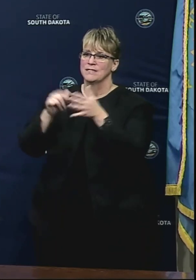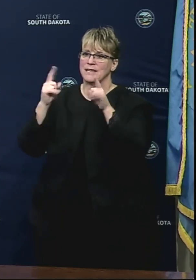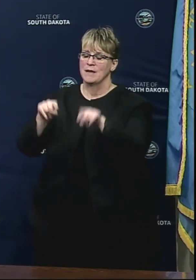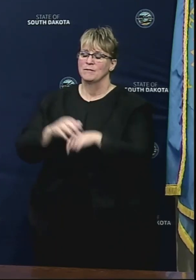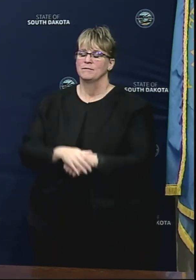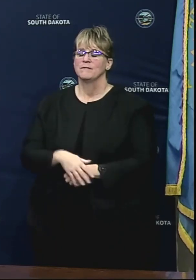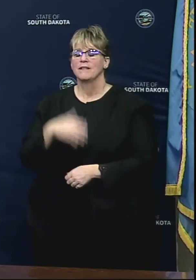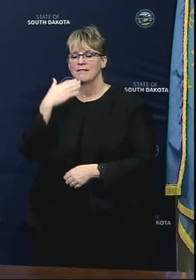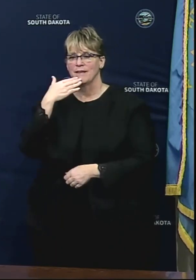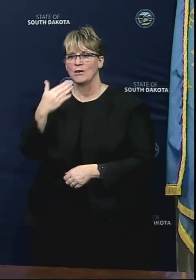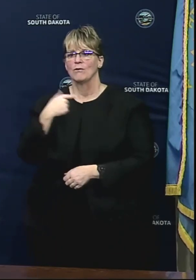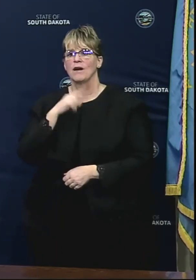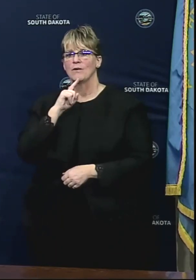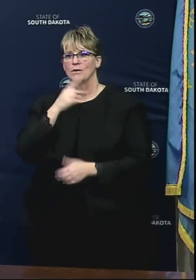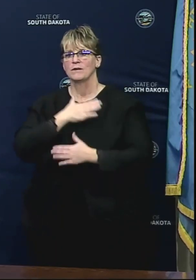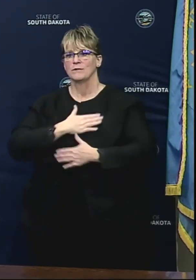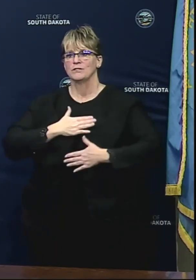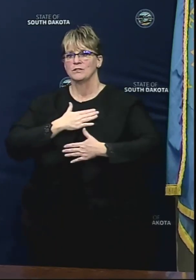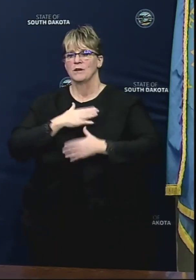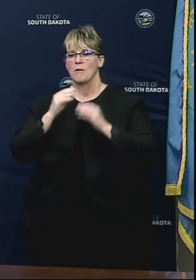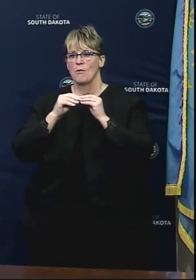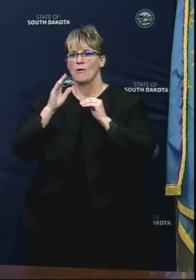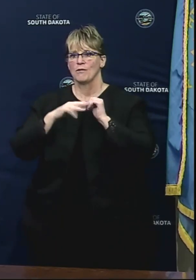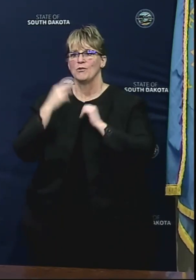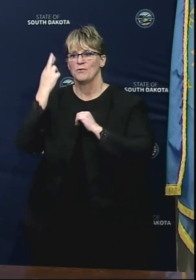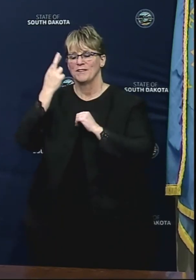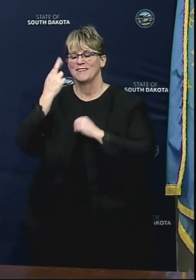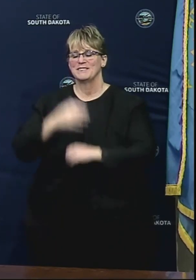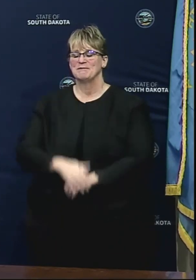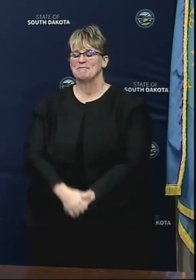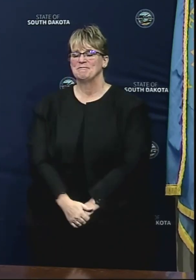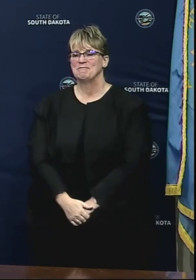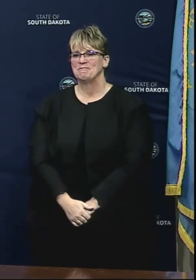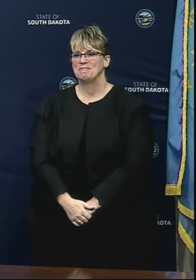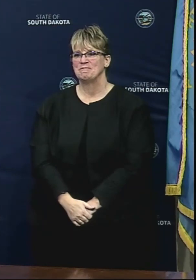Thank you, Paul. I really appreciate that more than you know.